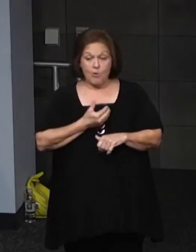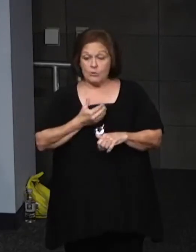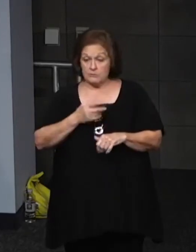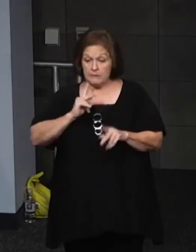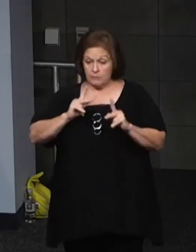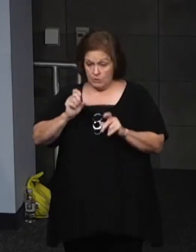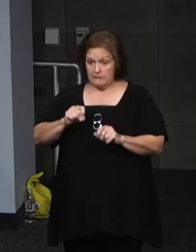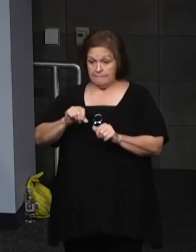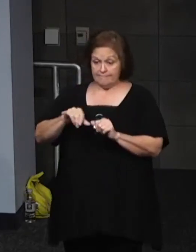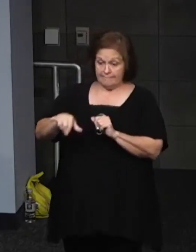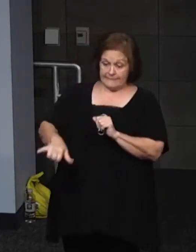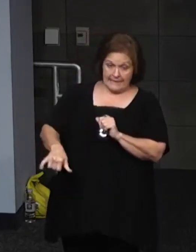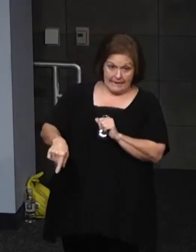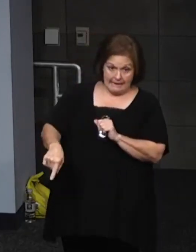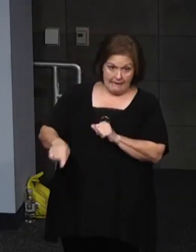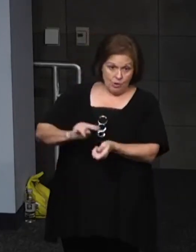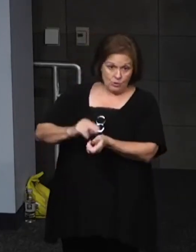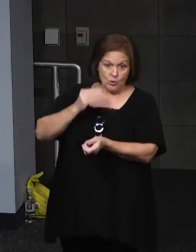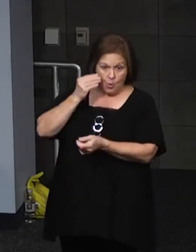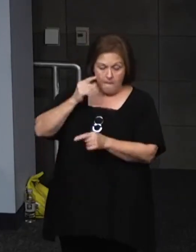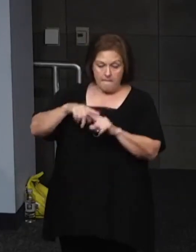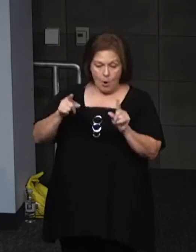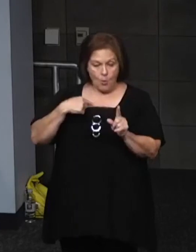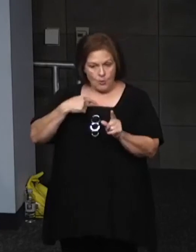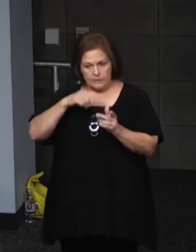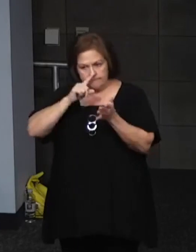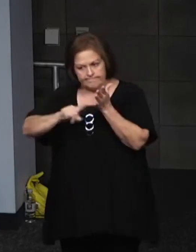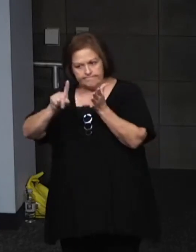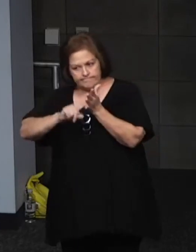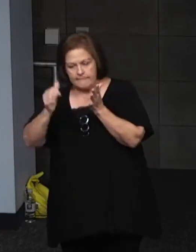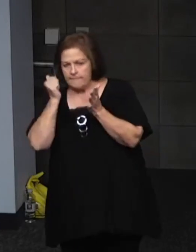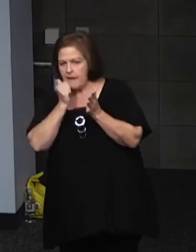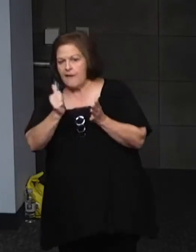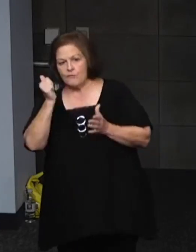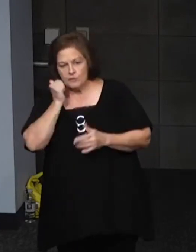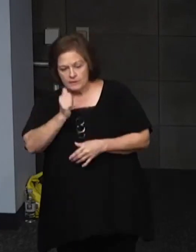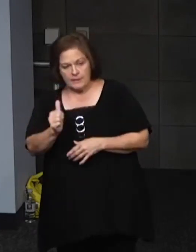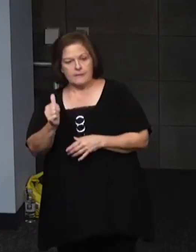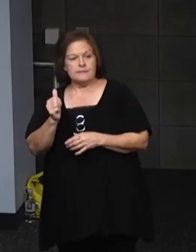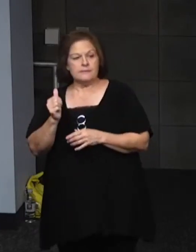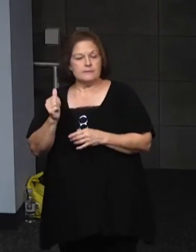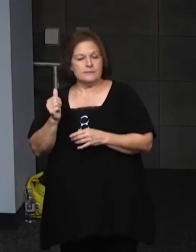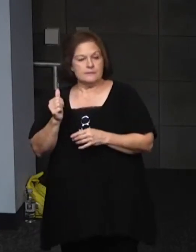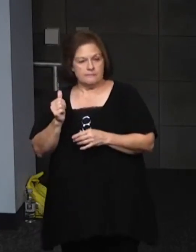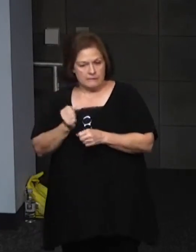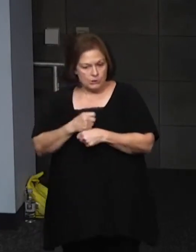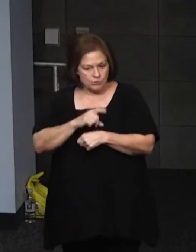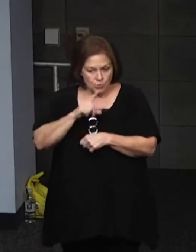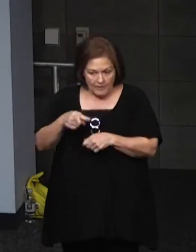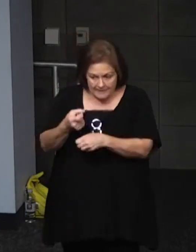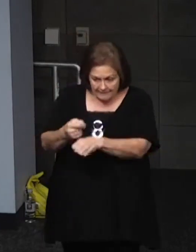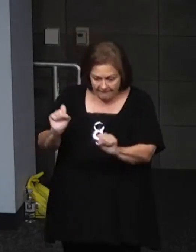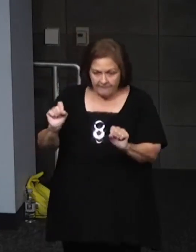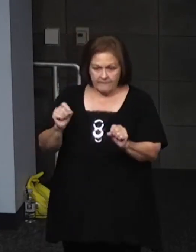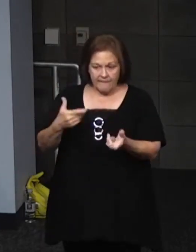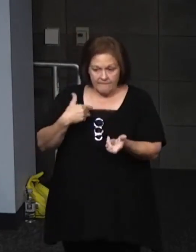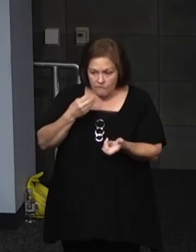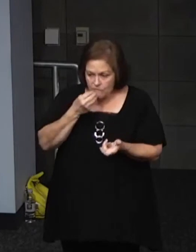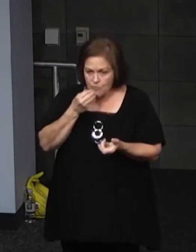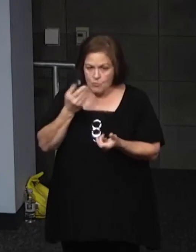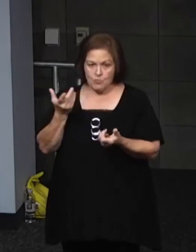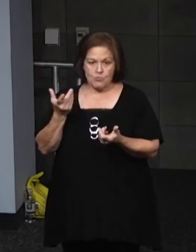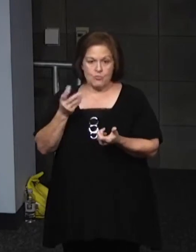through the storm. We continue to check in with them daily and ensure that they are safe, that they have food and